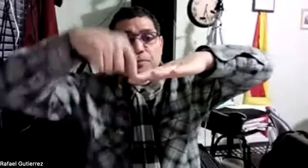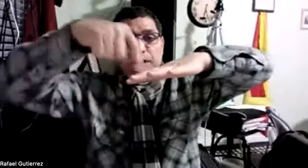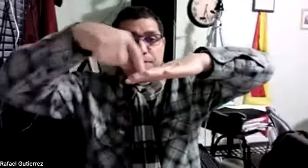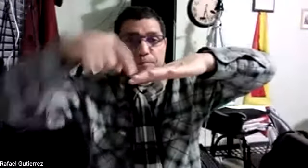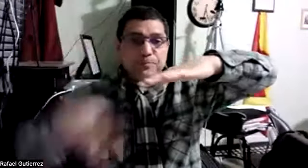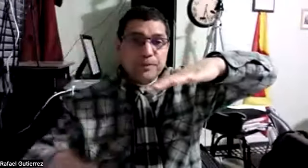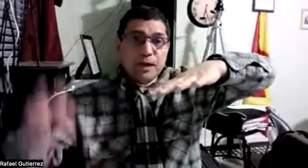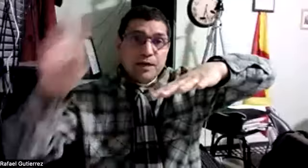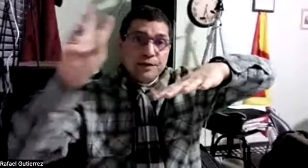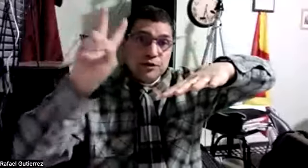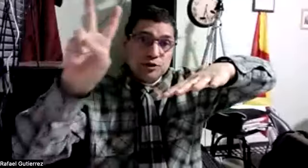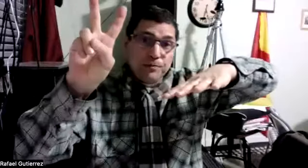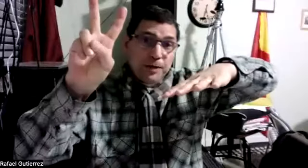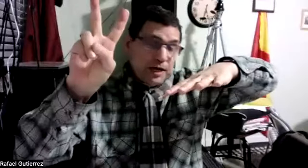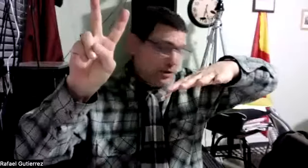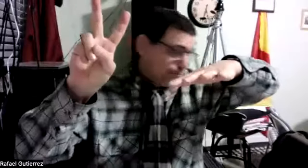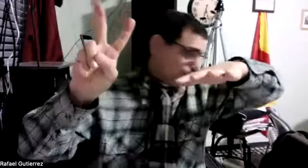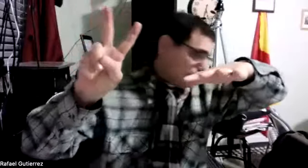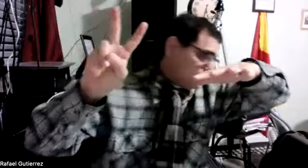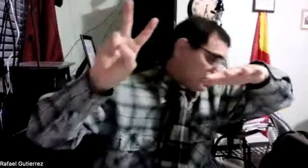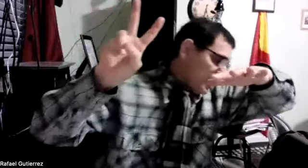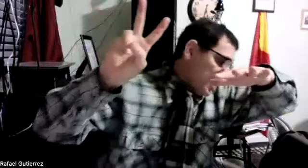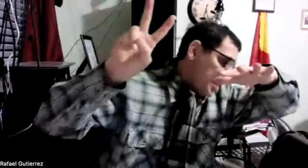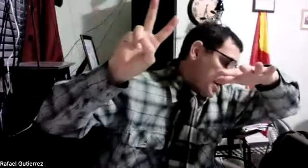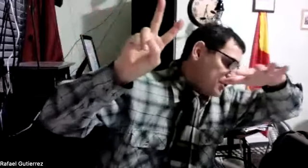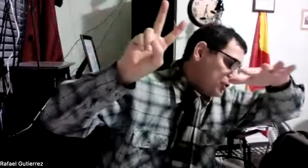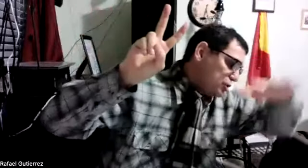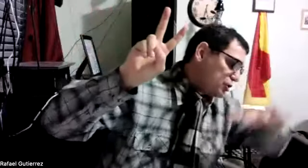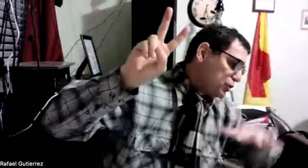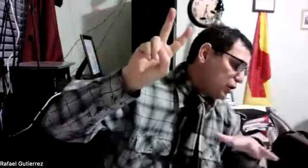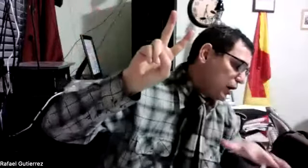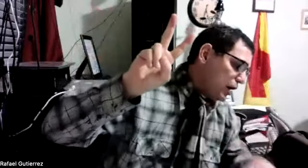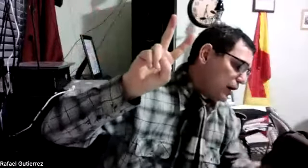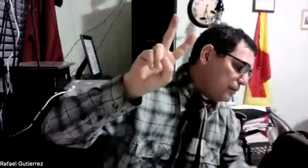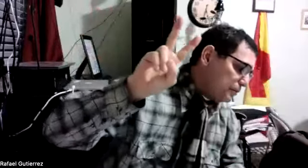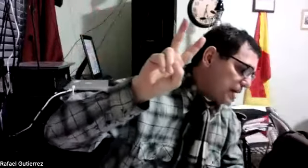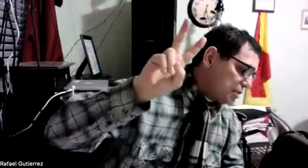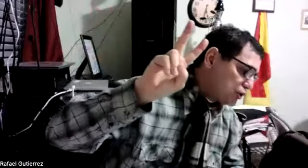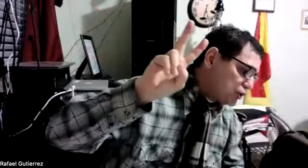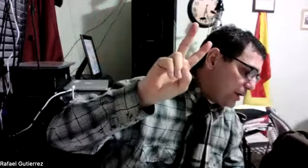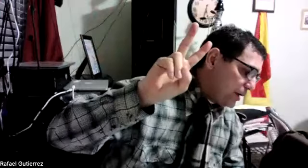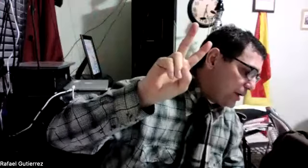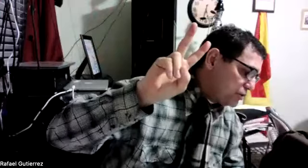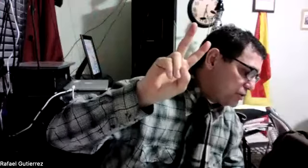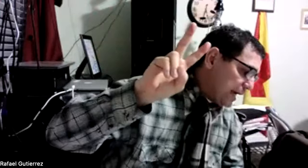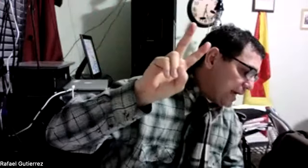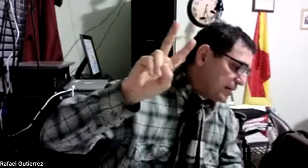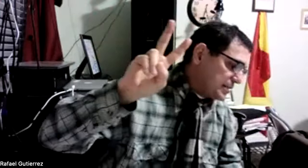separate. Then use your B, and you're going to pass your B between the index and the